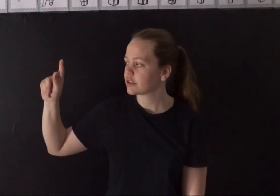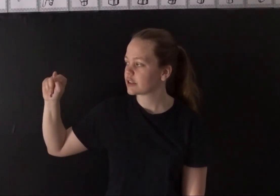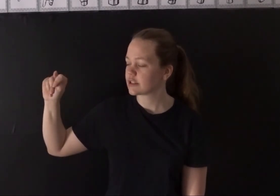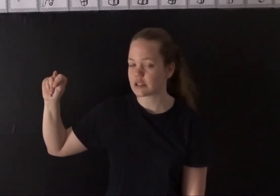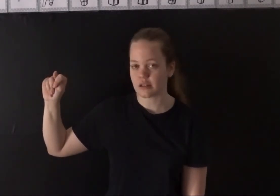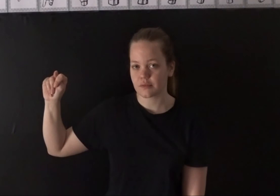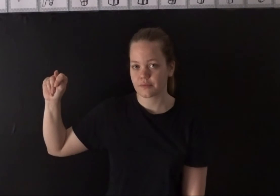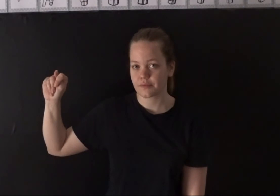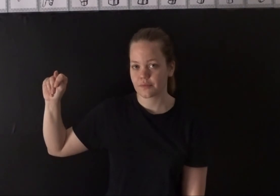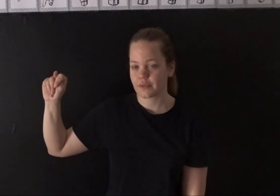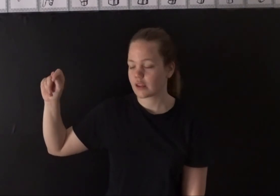N-W-T.